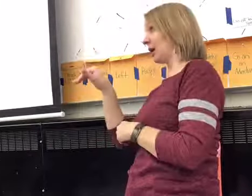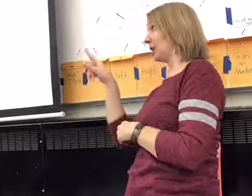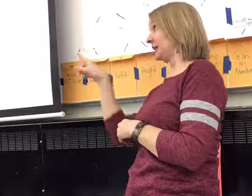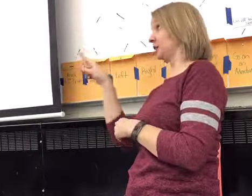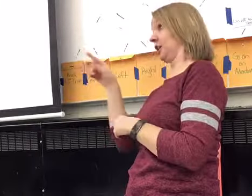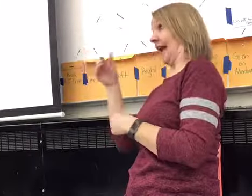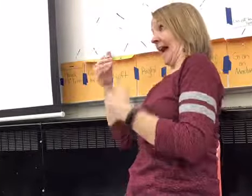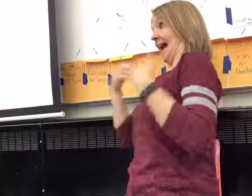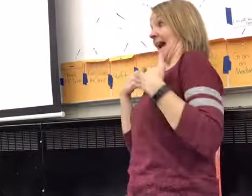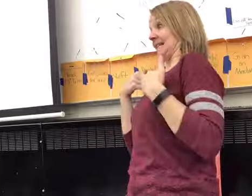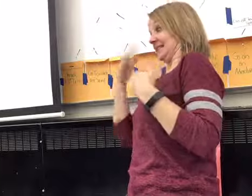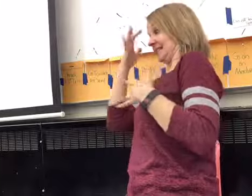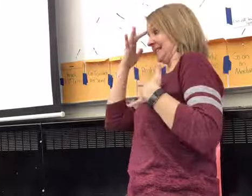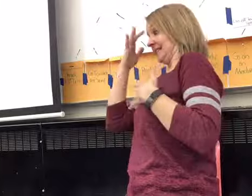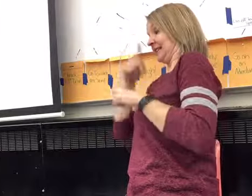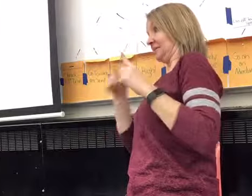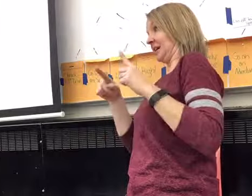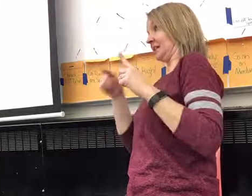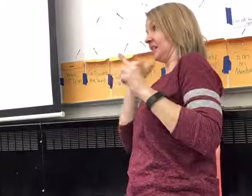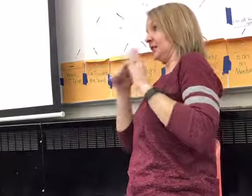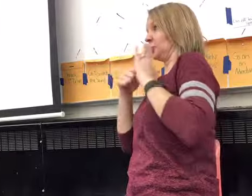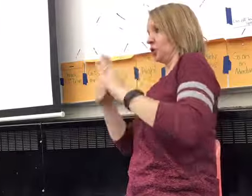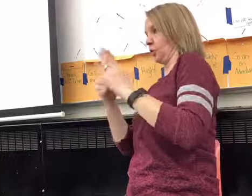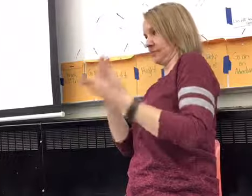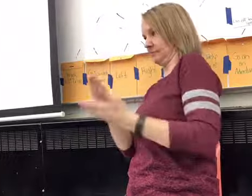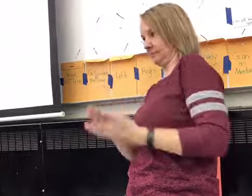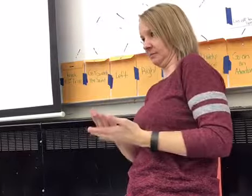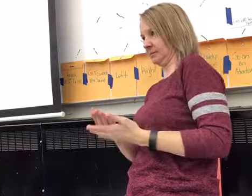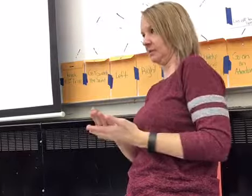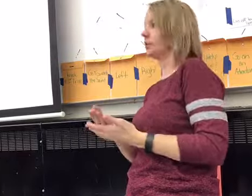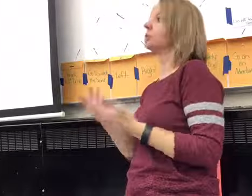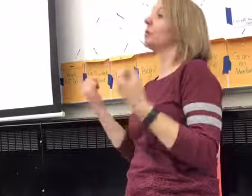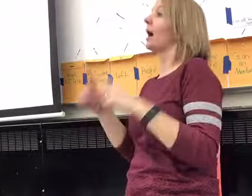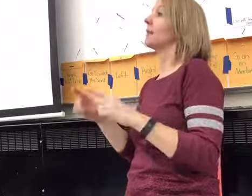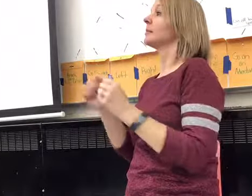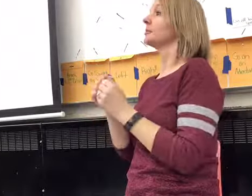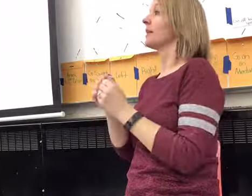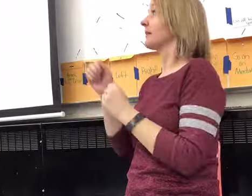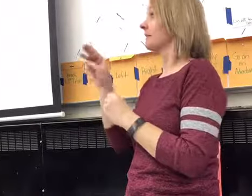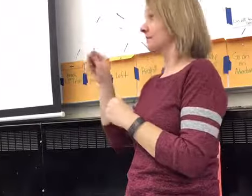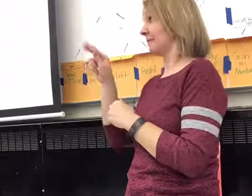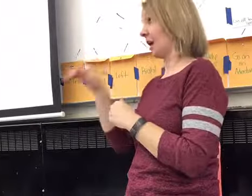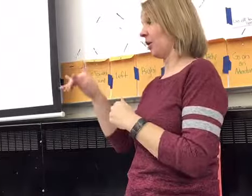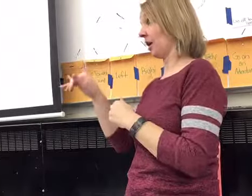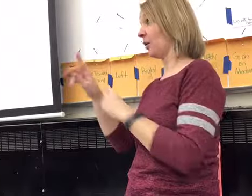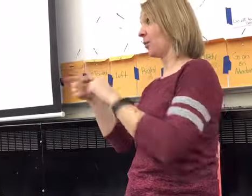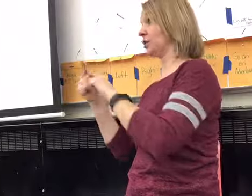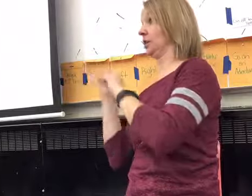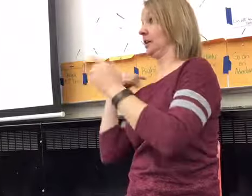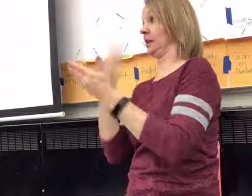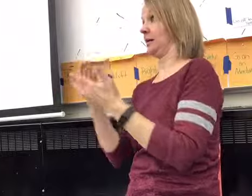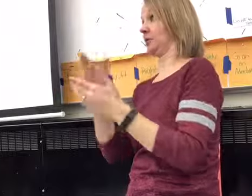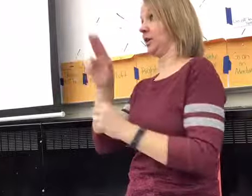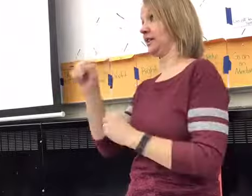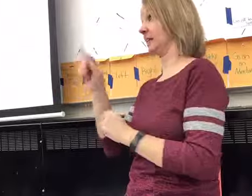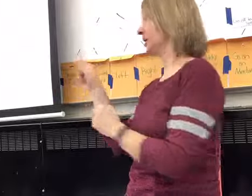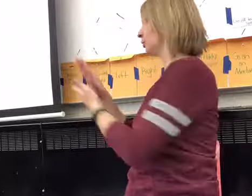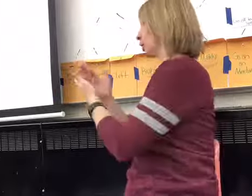had the disease but did not show any symptoms. Well, what happens with Typhoid Mary is when she comes over to the United States, she was a cook over there, she's a cook here.